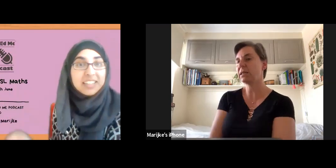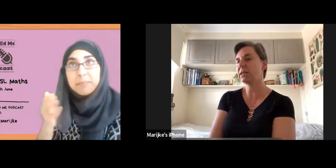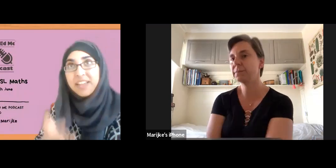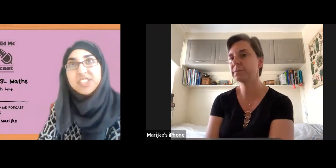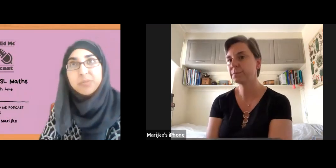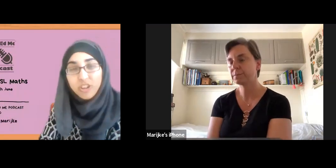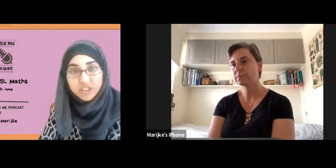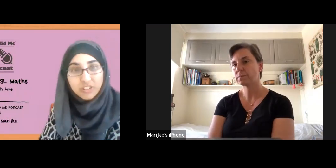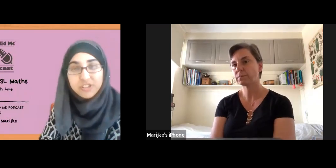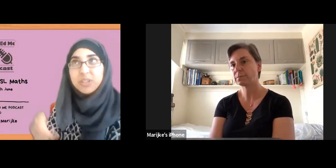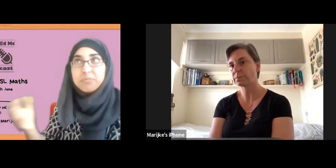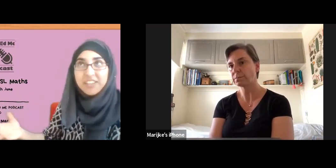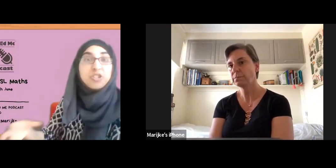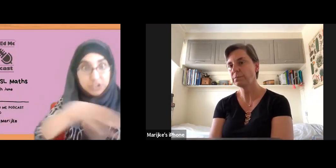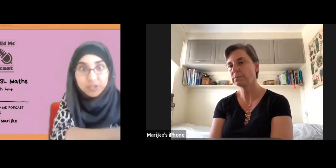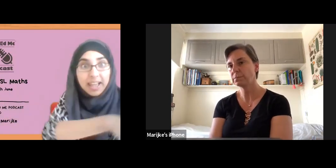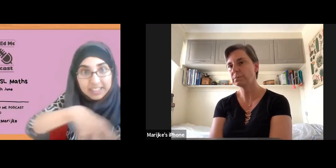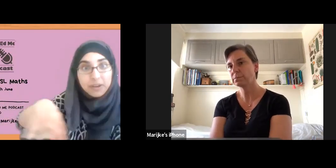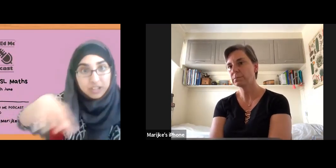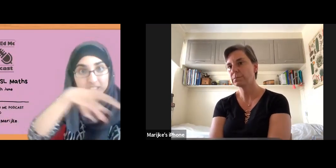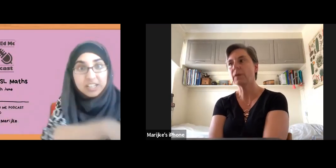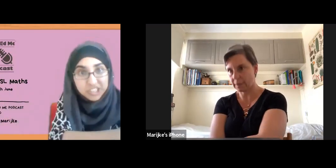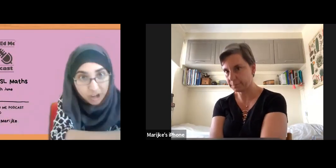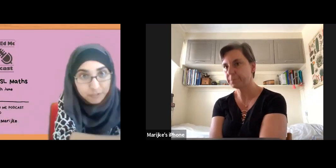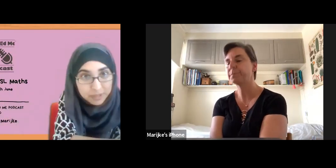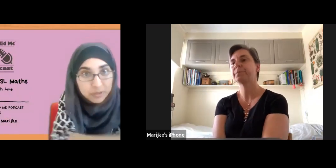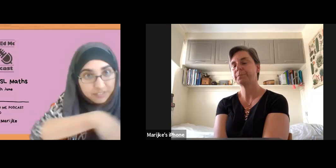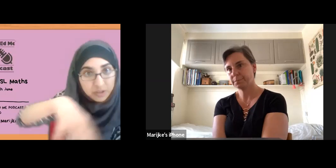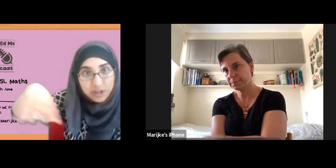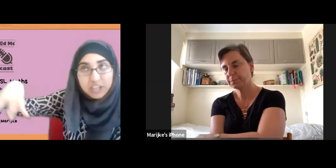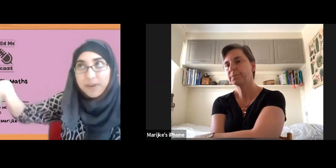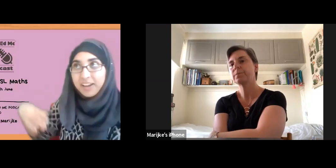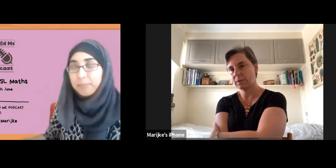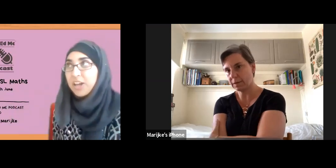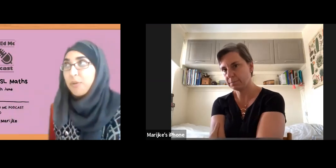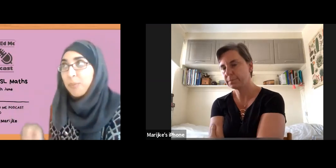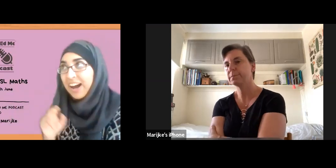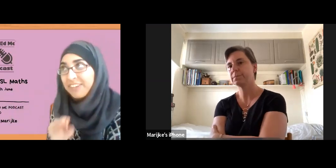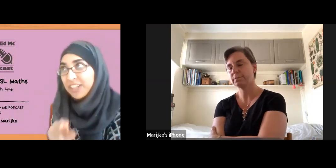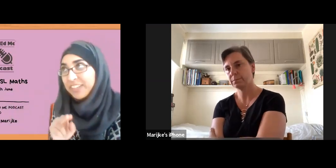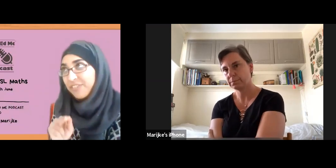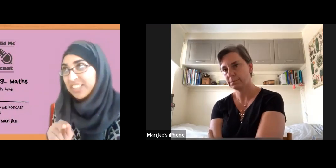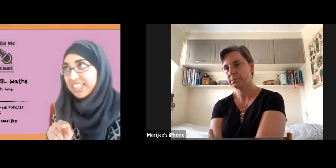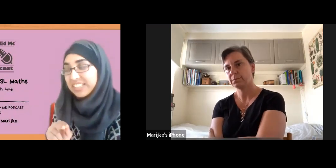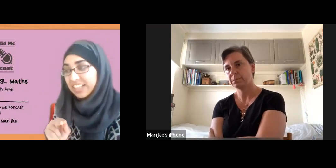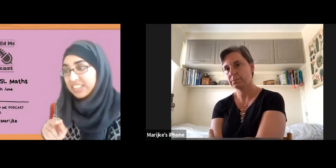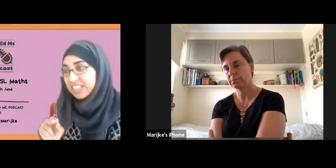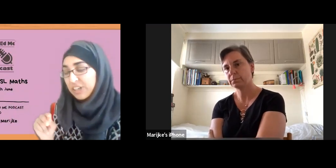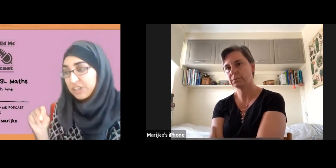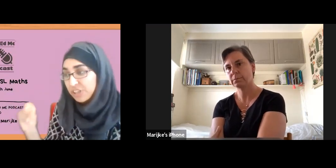And I think maths is more logical. So with maths, you can do that anyway. You can start from a low level and work your way up. What I find really fascinating is